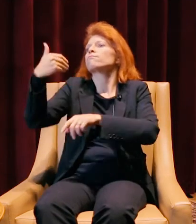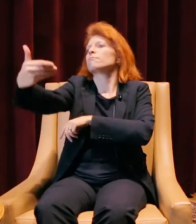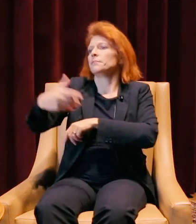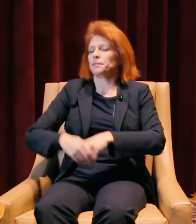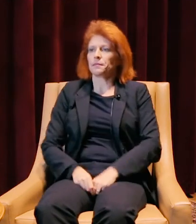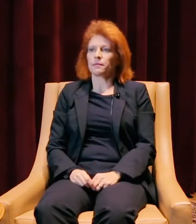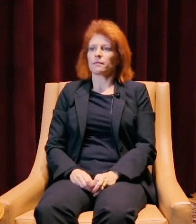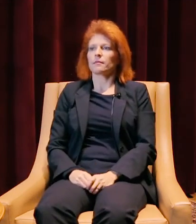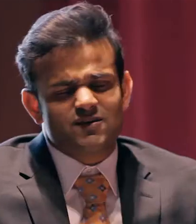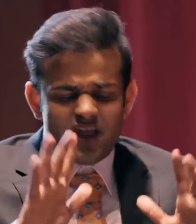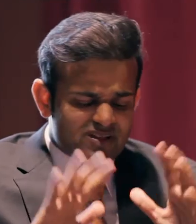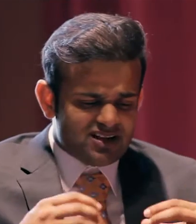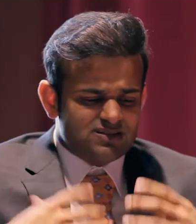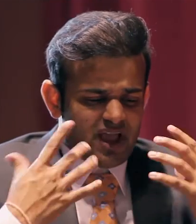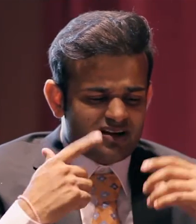time.